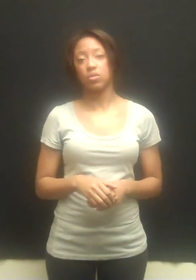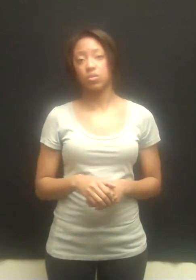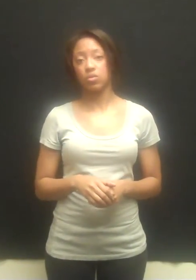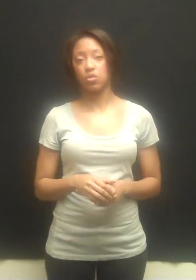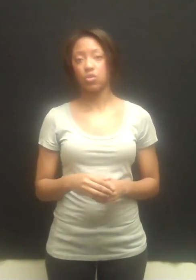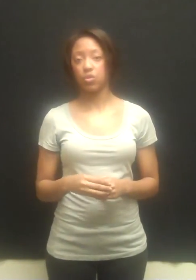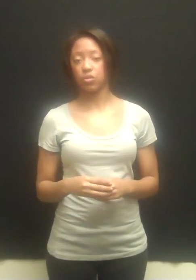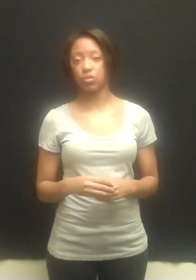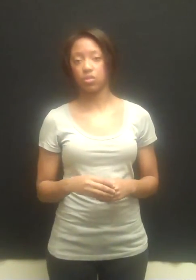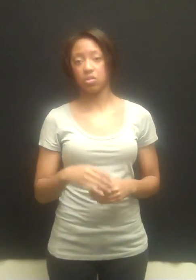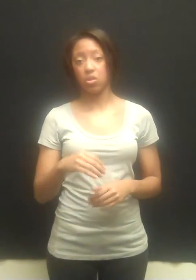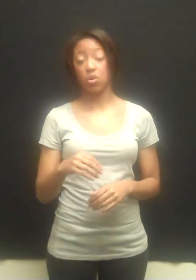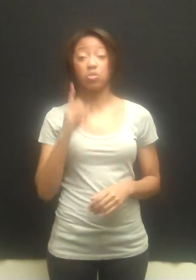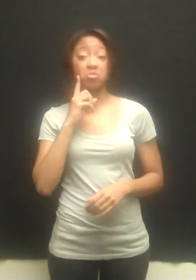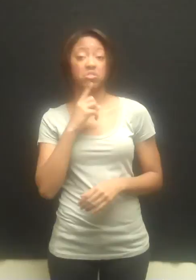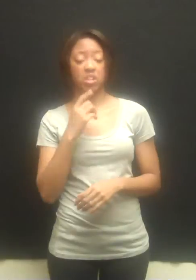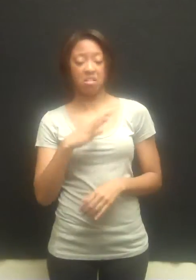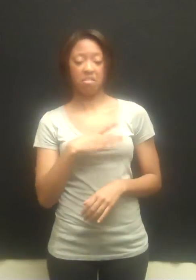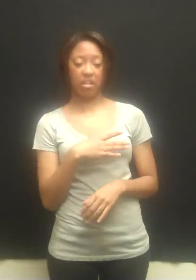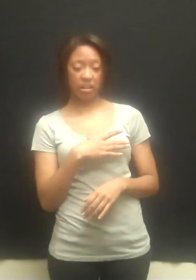People who are speaking should not cover their mouth,